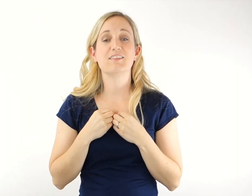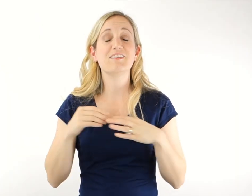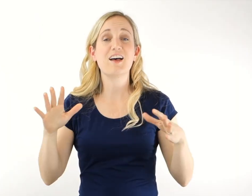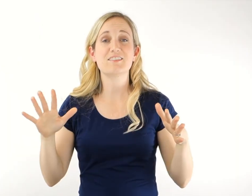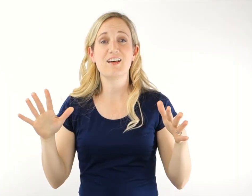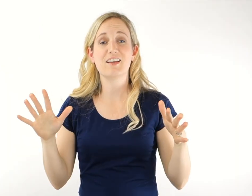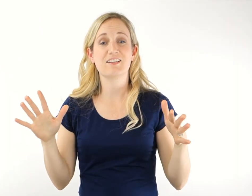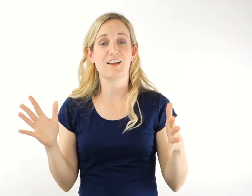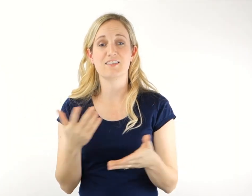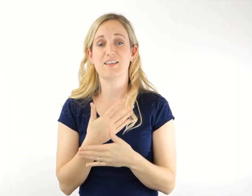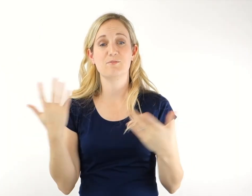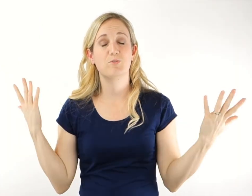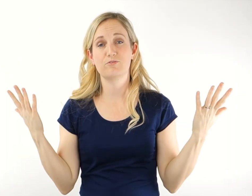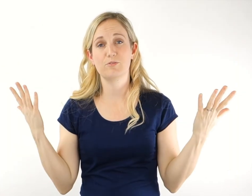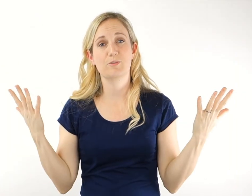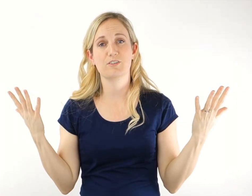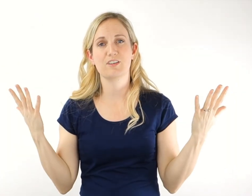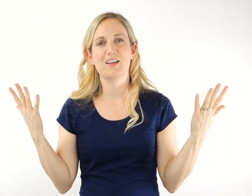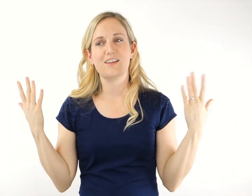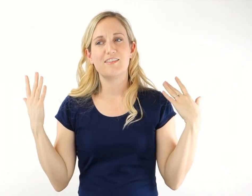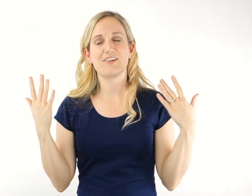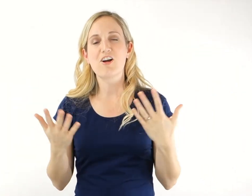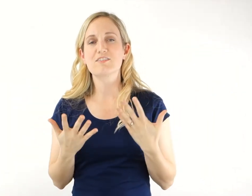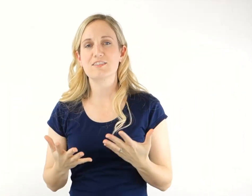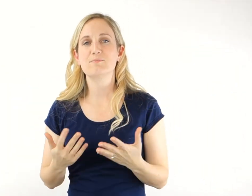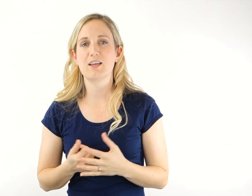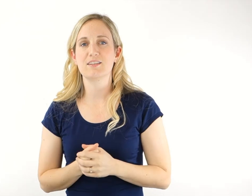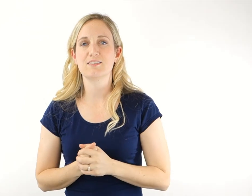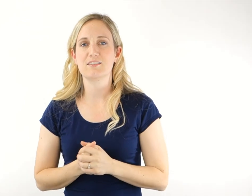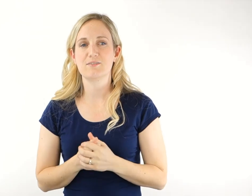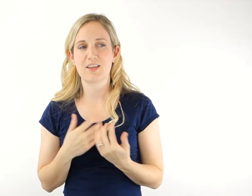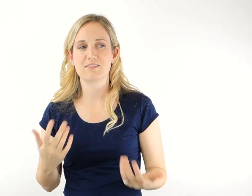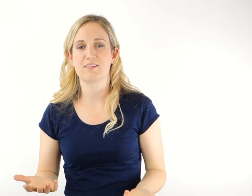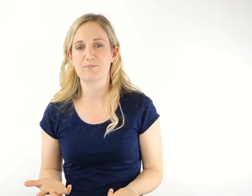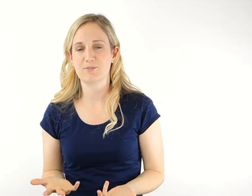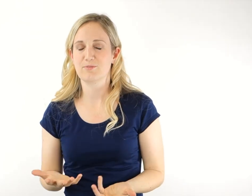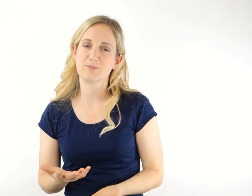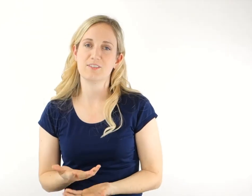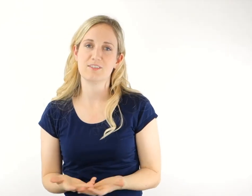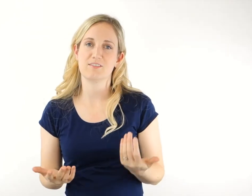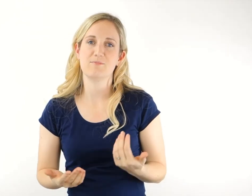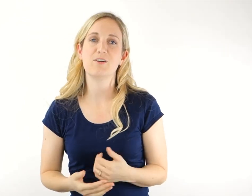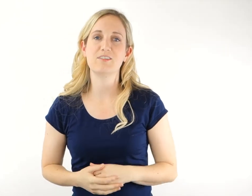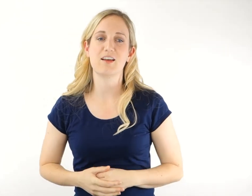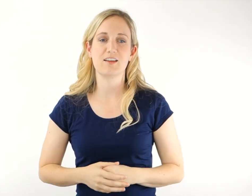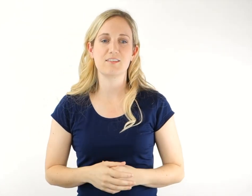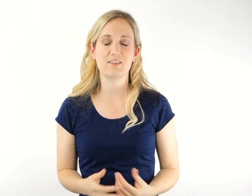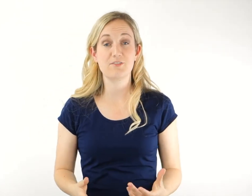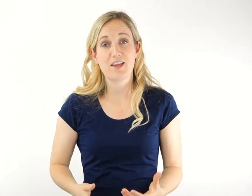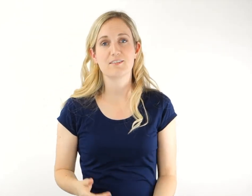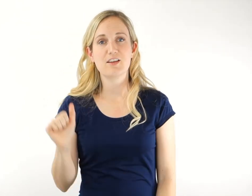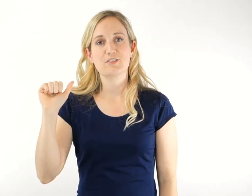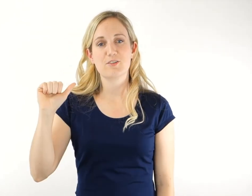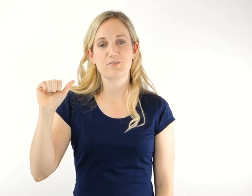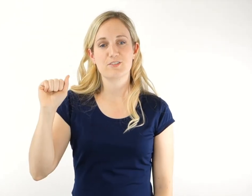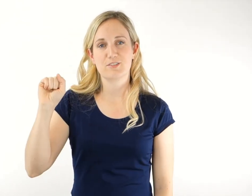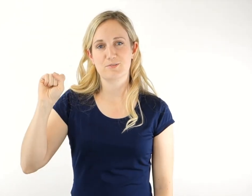Then the last line, I signed word for word. There are some lines that you can sign word for word, and this is one I think you can. So you